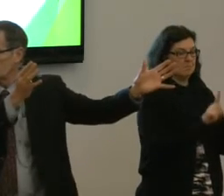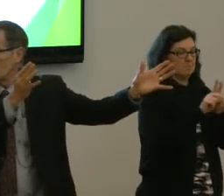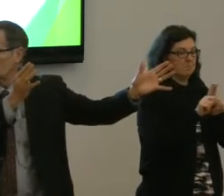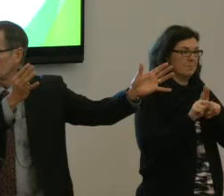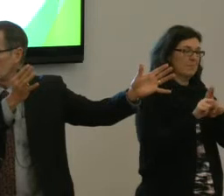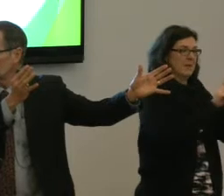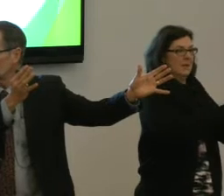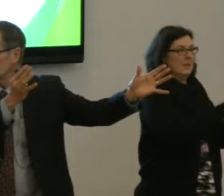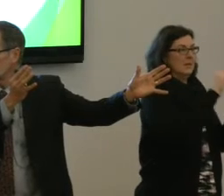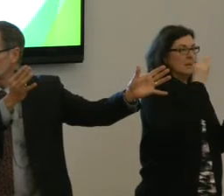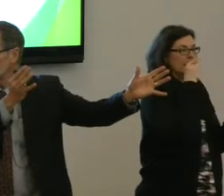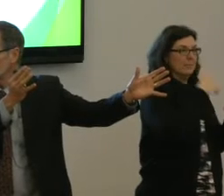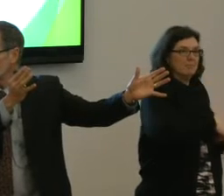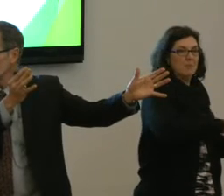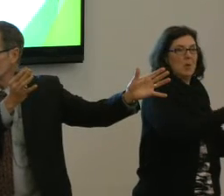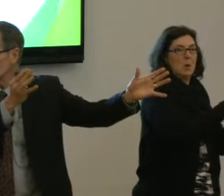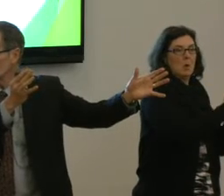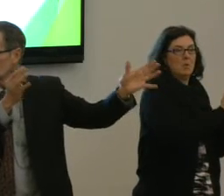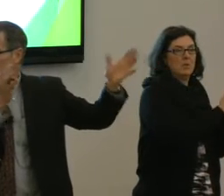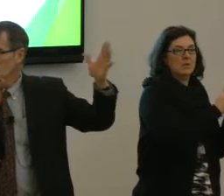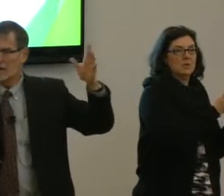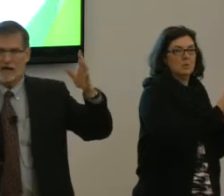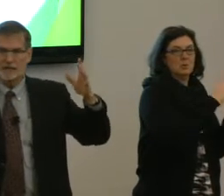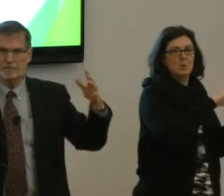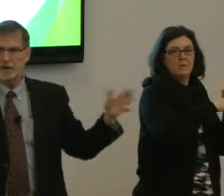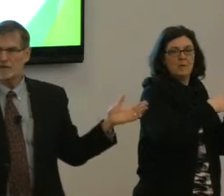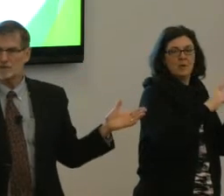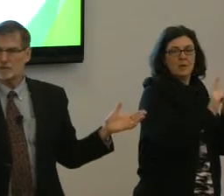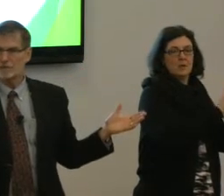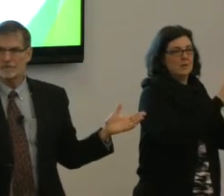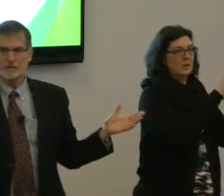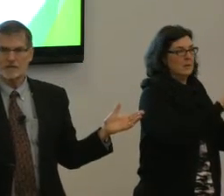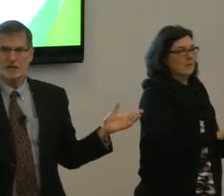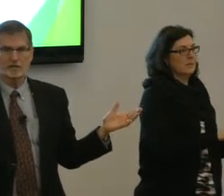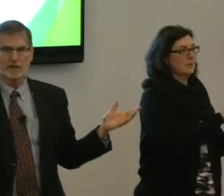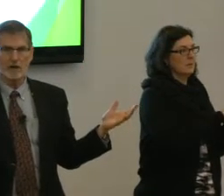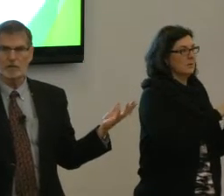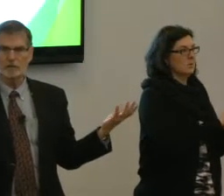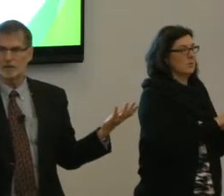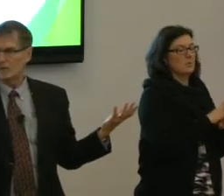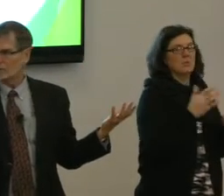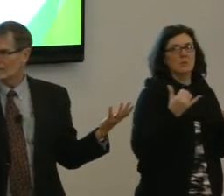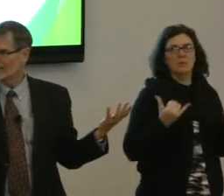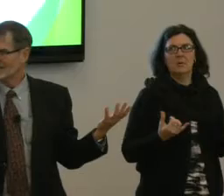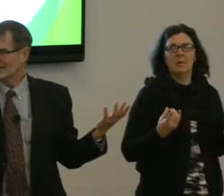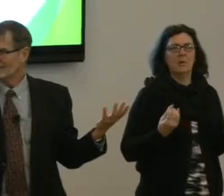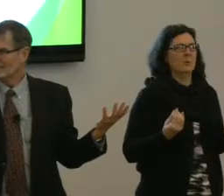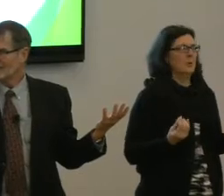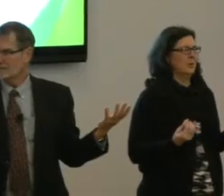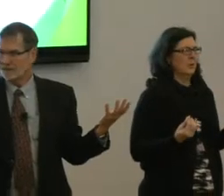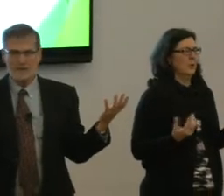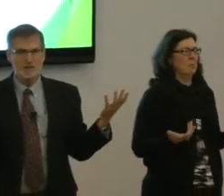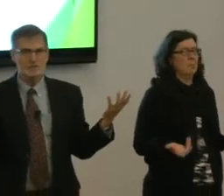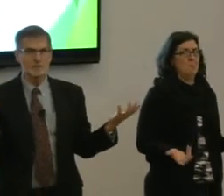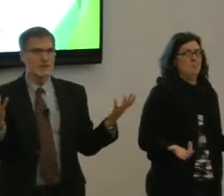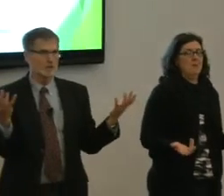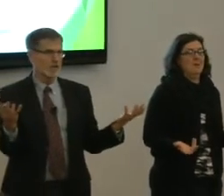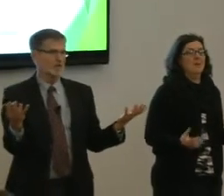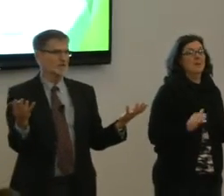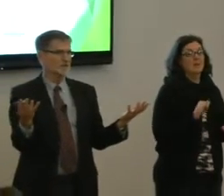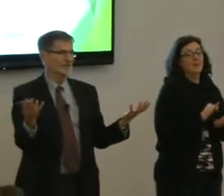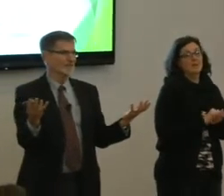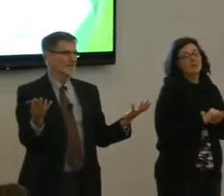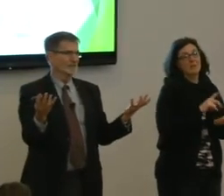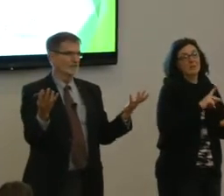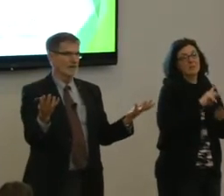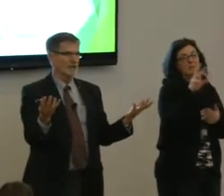kid was gone, off with his mentor to Sunday school, and the parents were left there saying, "Now what do we do?" I mean, that's just pure